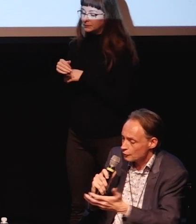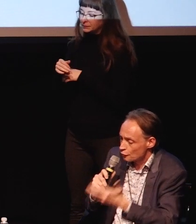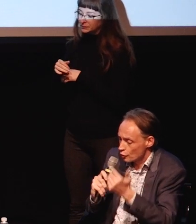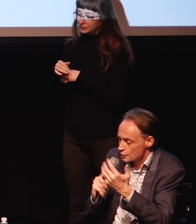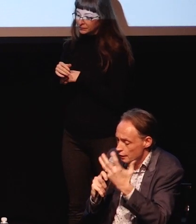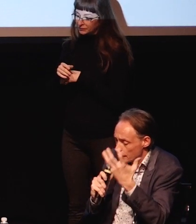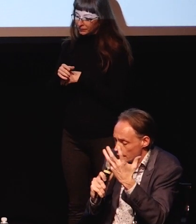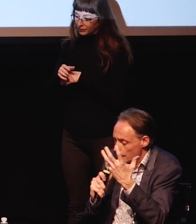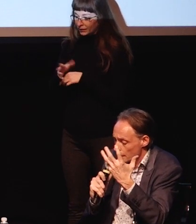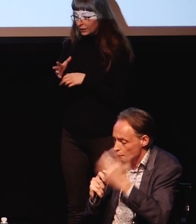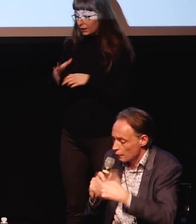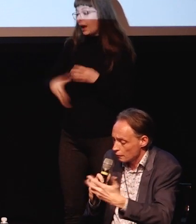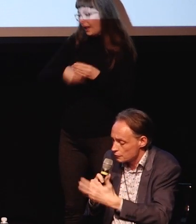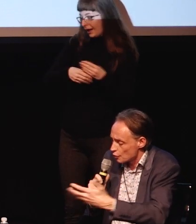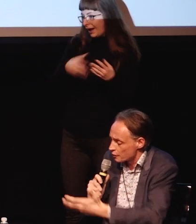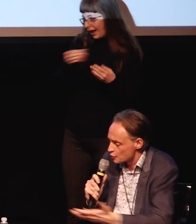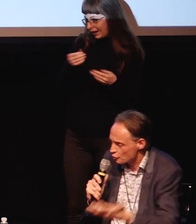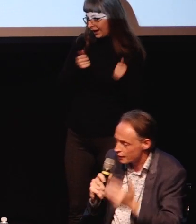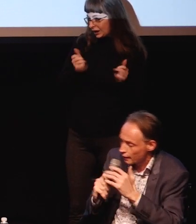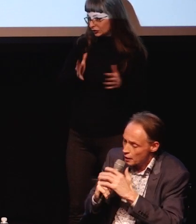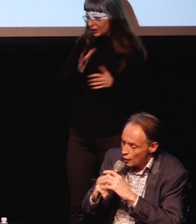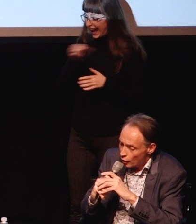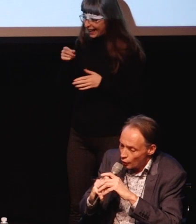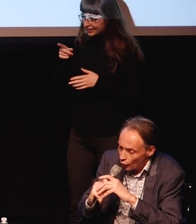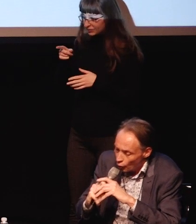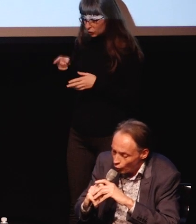an actor, of course, and sort of consulting.